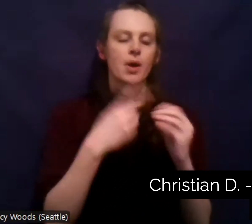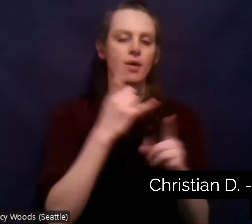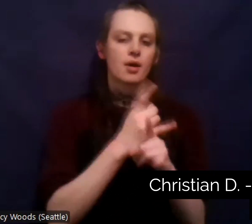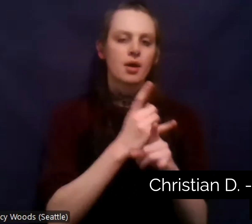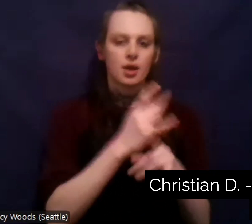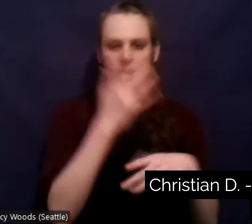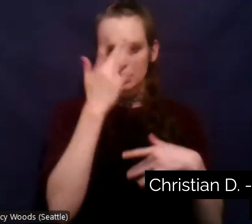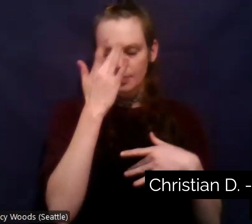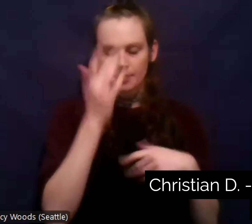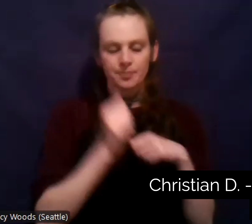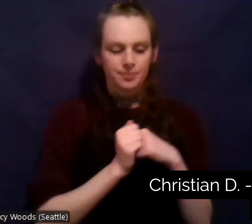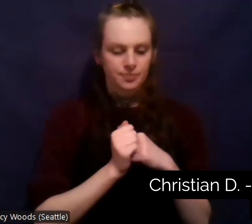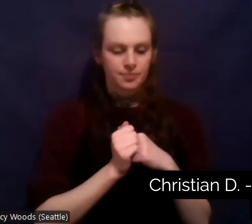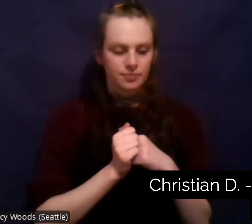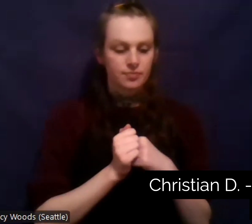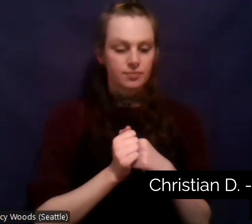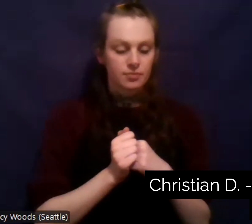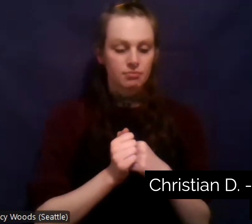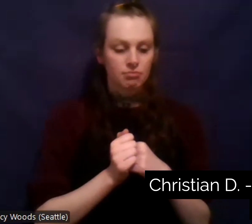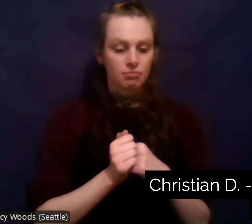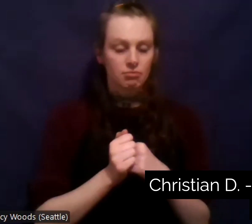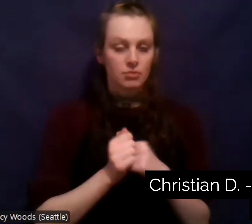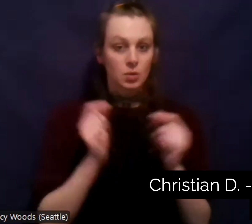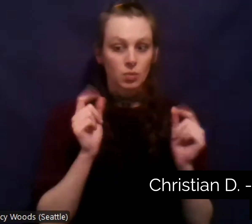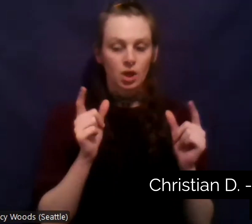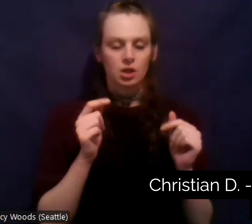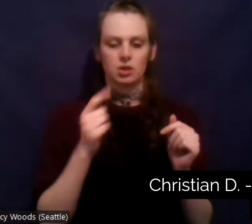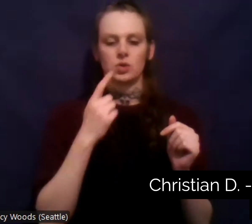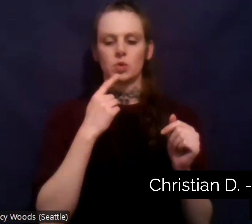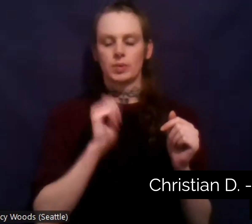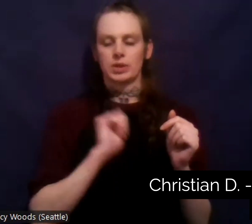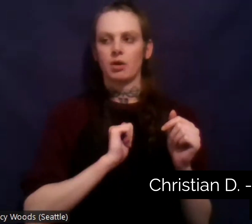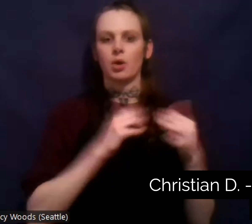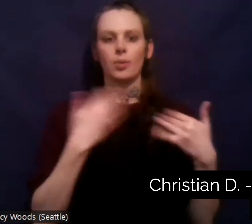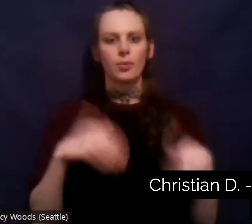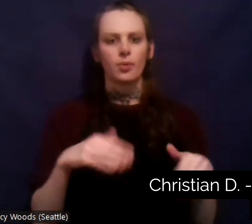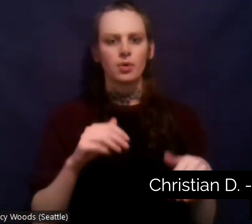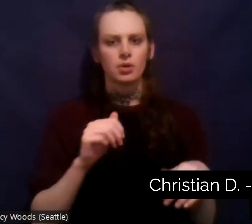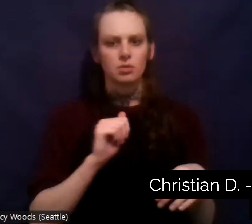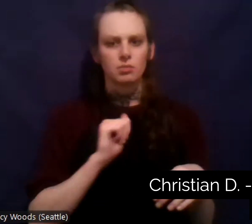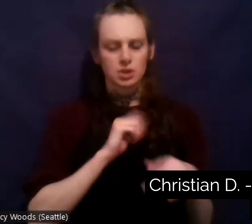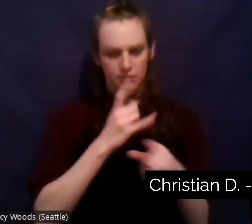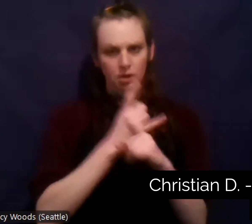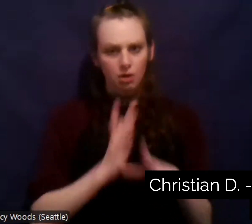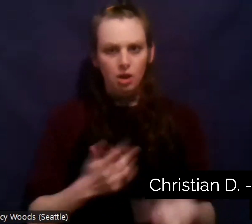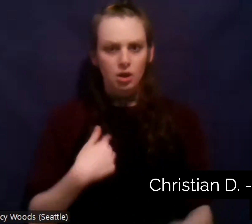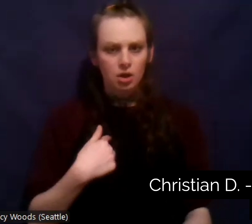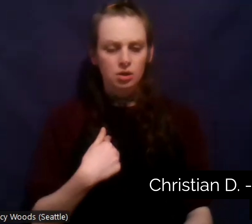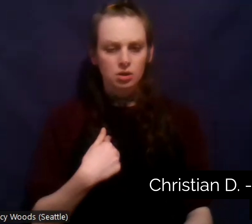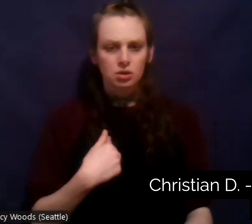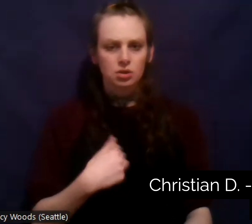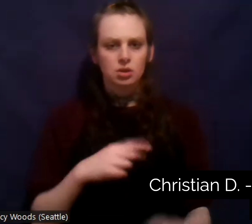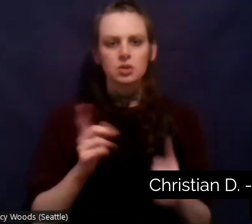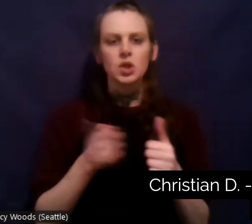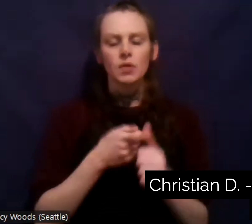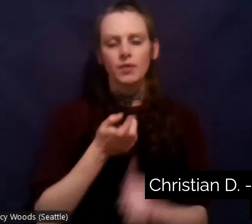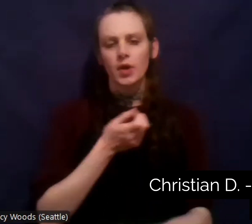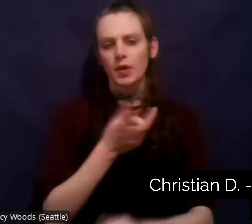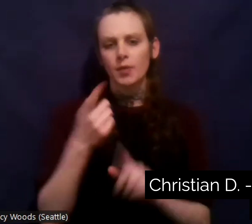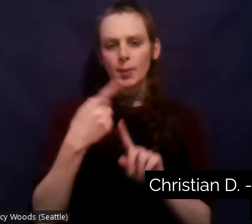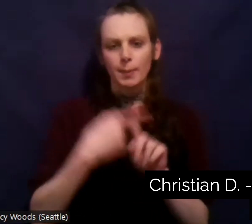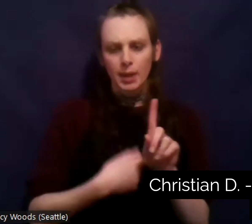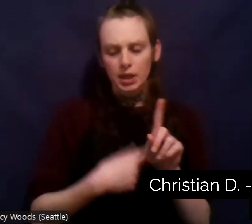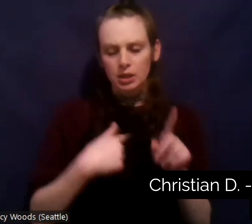it's to my surprise, I told myself, "Oh wow, I'm an alcoholic." And so the first few months when